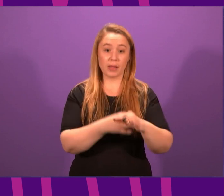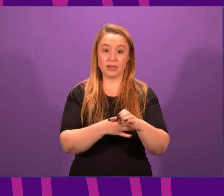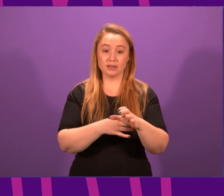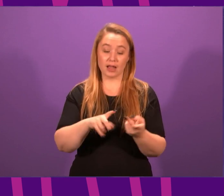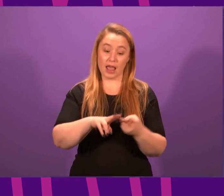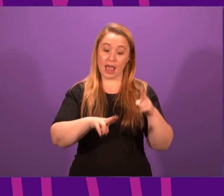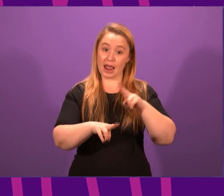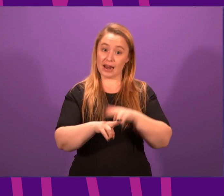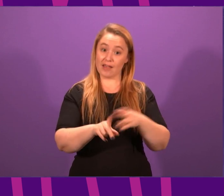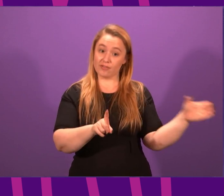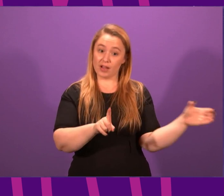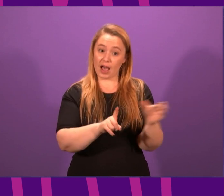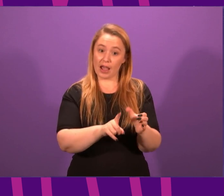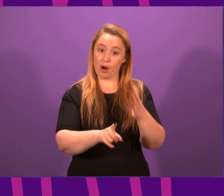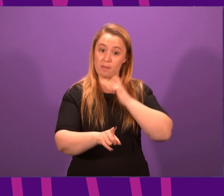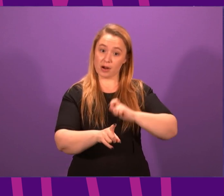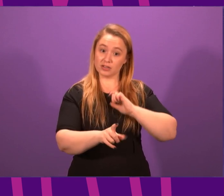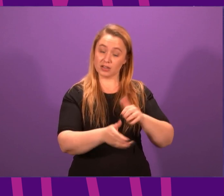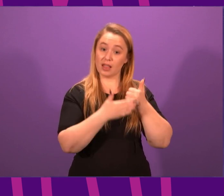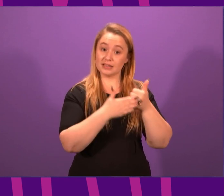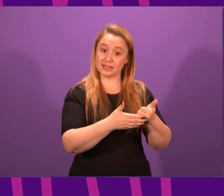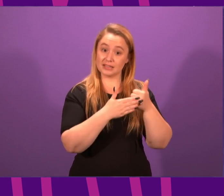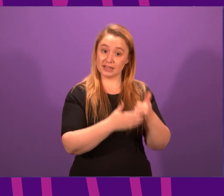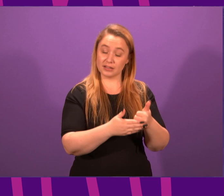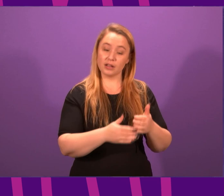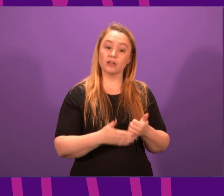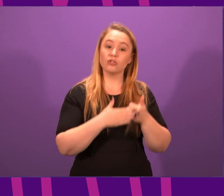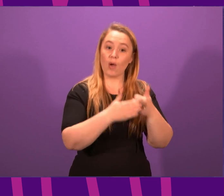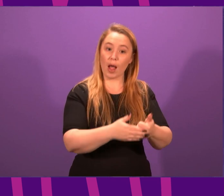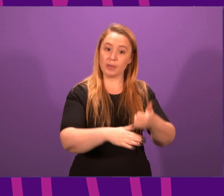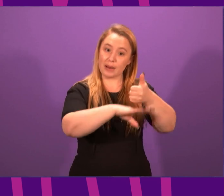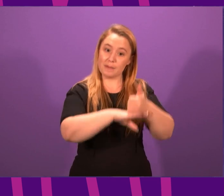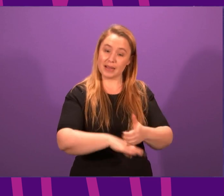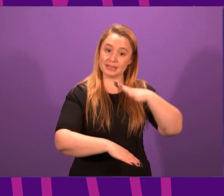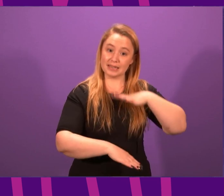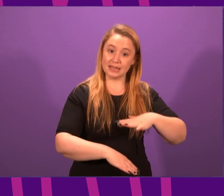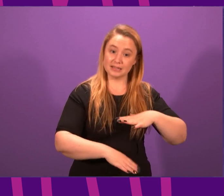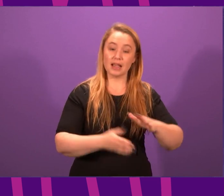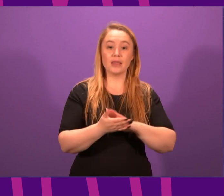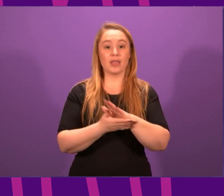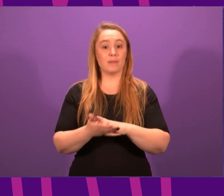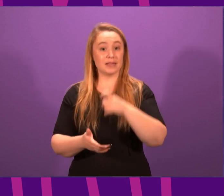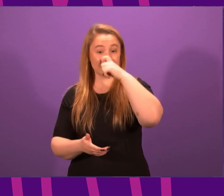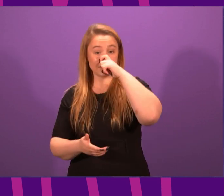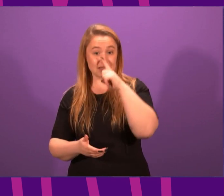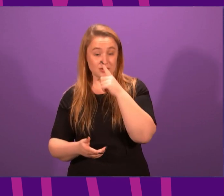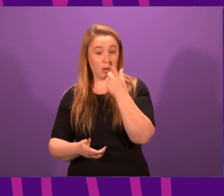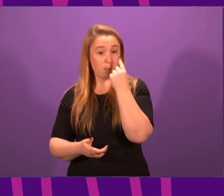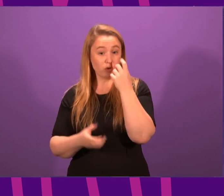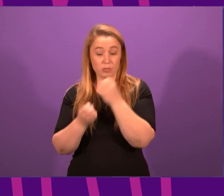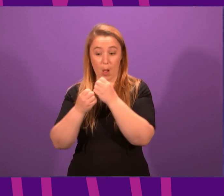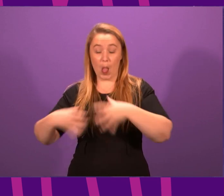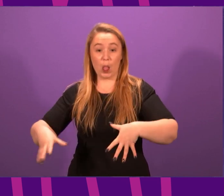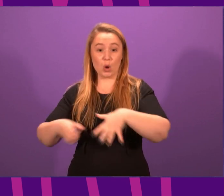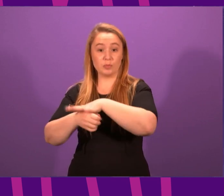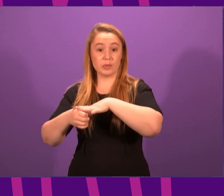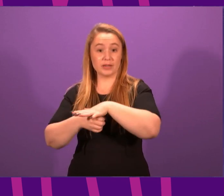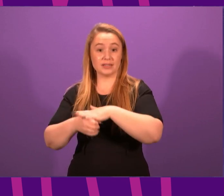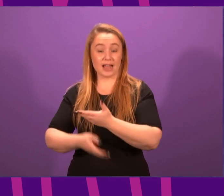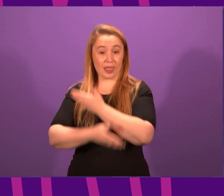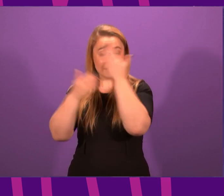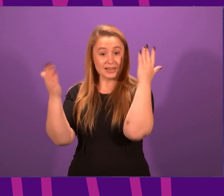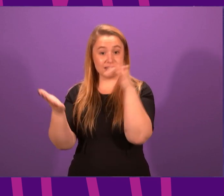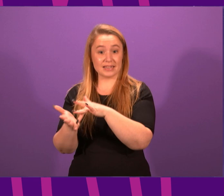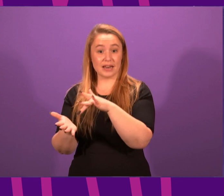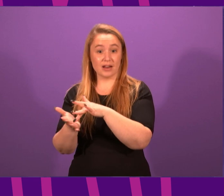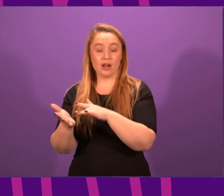personal assistant to fulfil these basic needs, her sister could lose her place at the adult day centre permanently, cutting her off